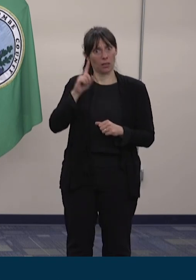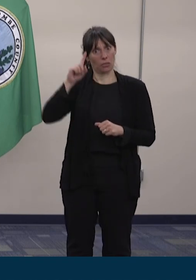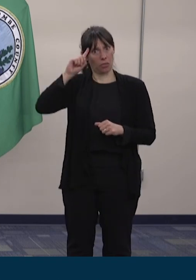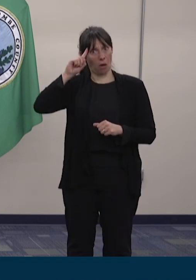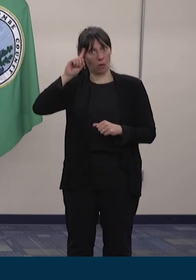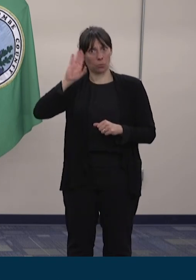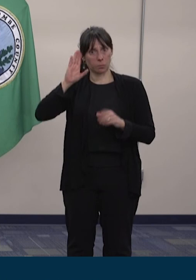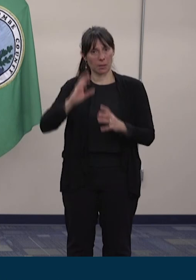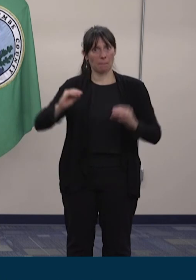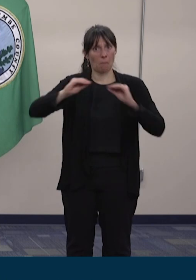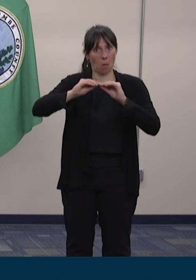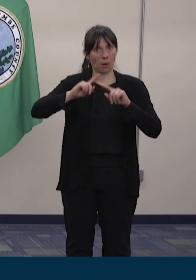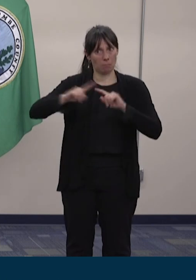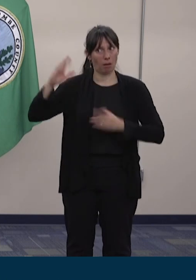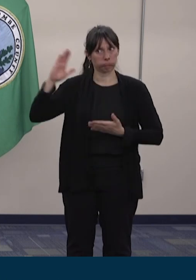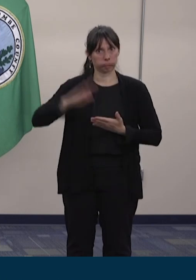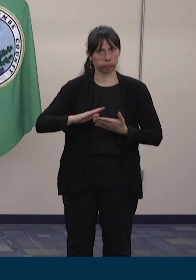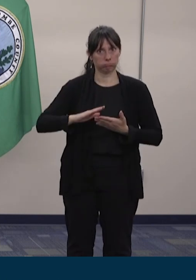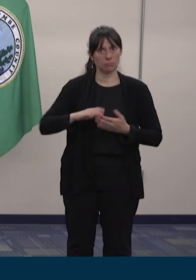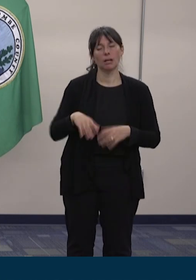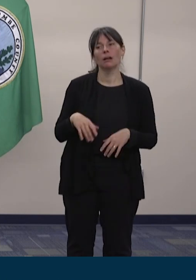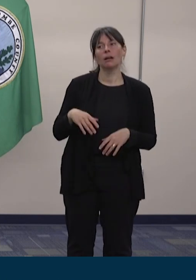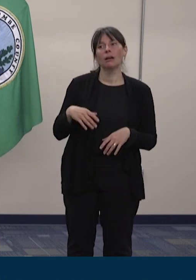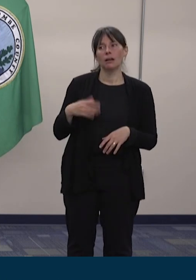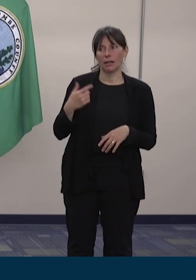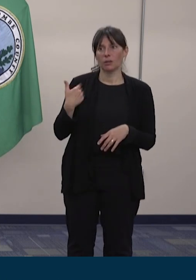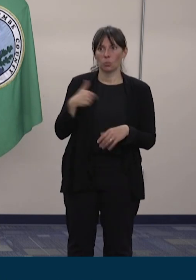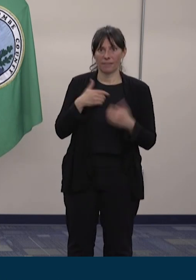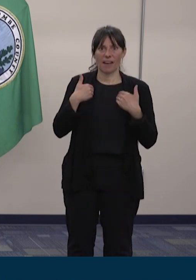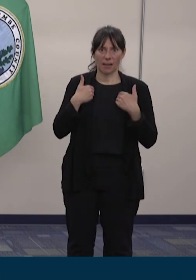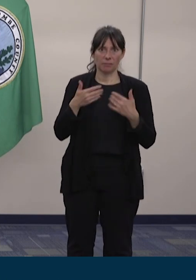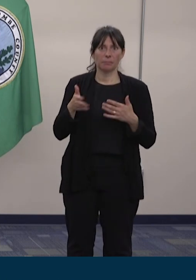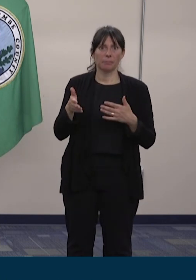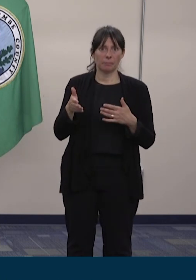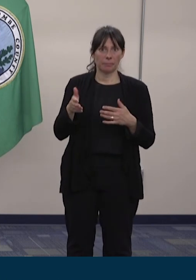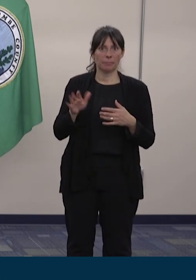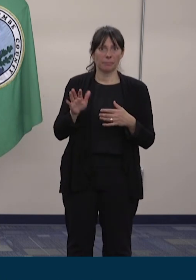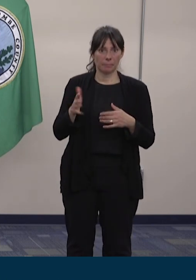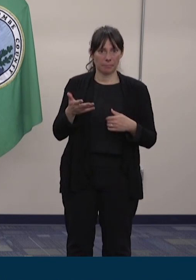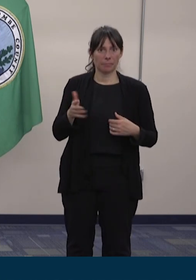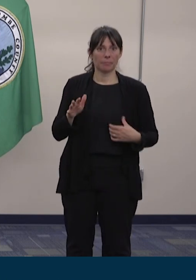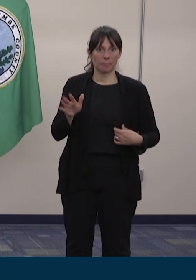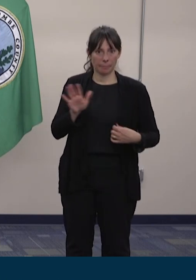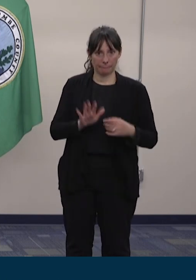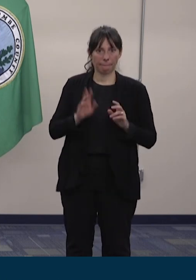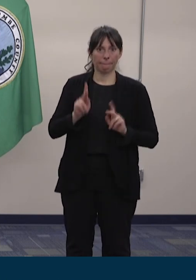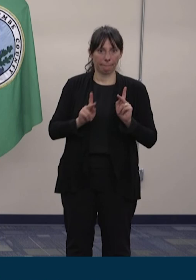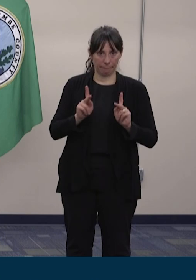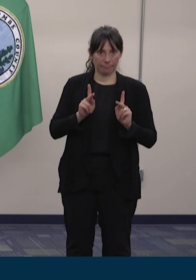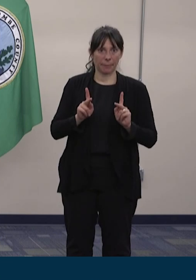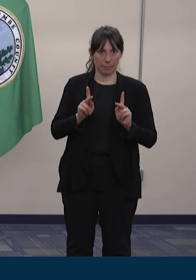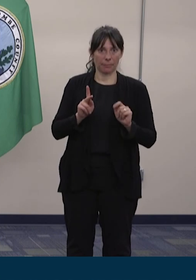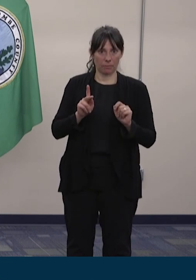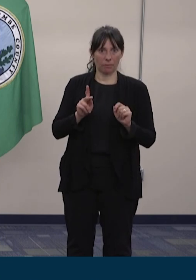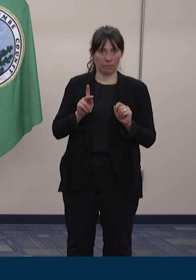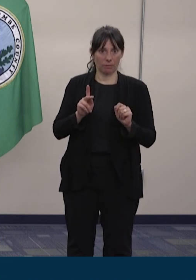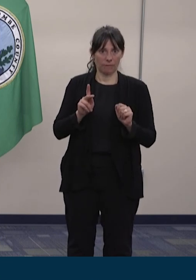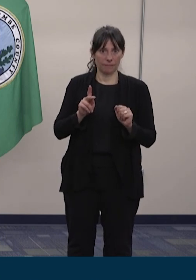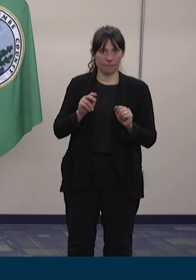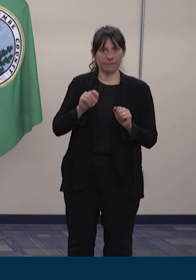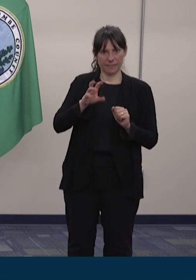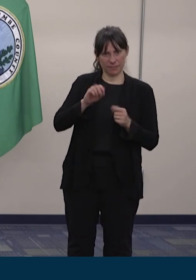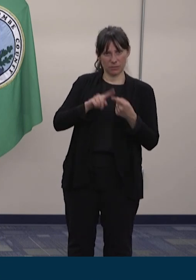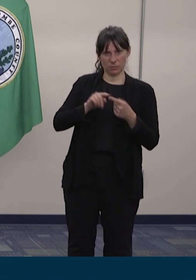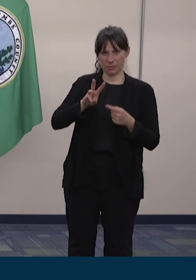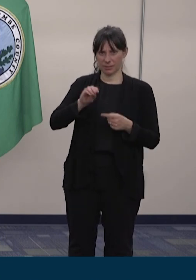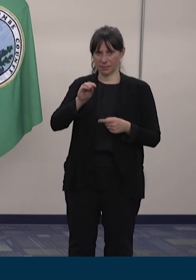have been running at a census Y in the neighborhood of hemos estado 50 to teniendo 60% capacity. What this means is en that la we comunidad, lo